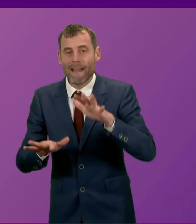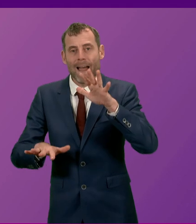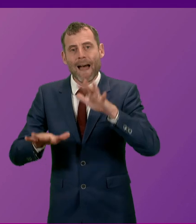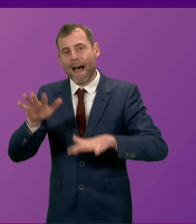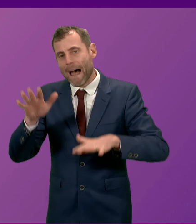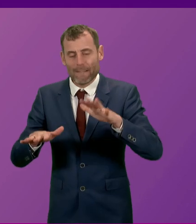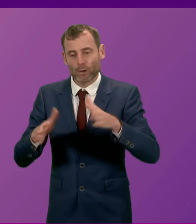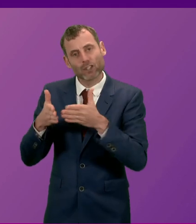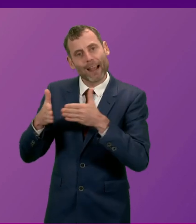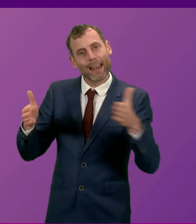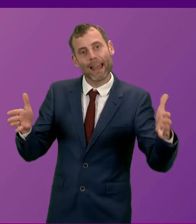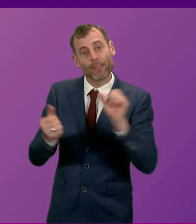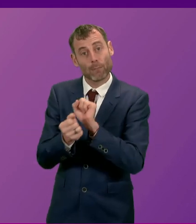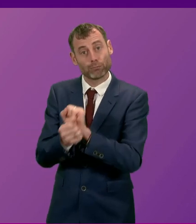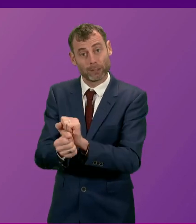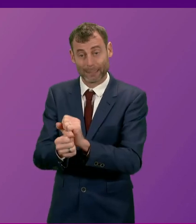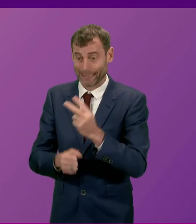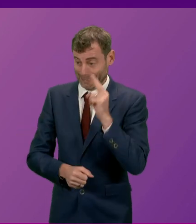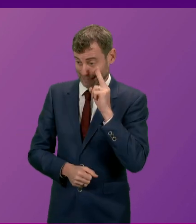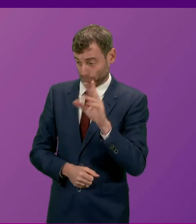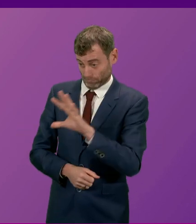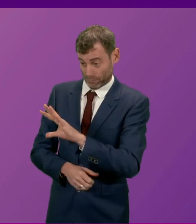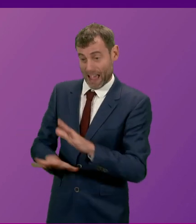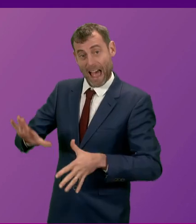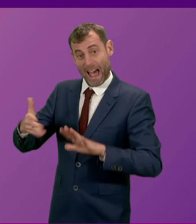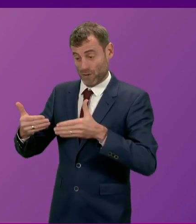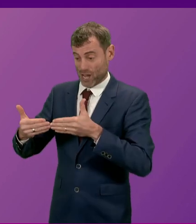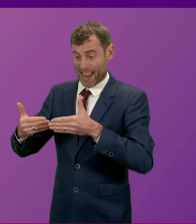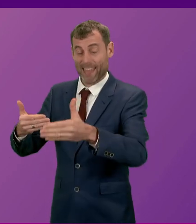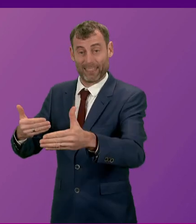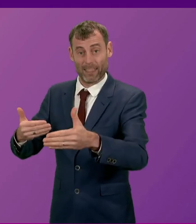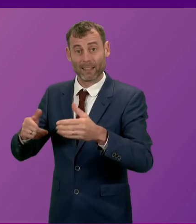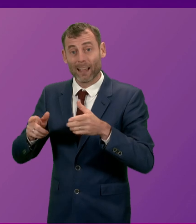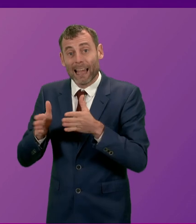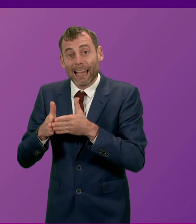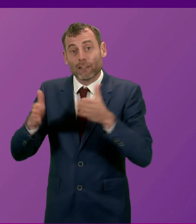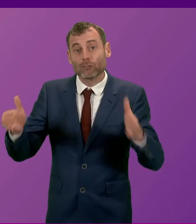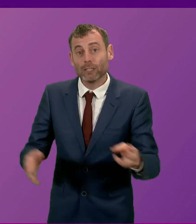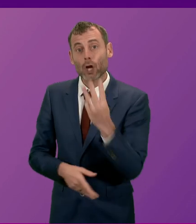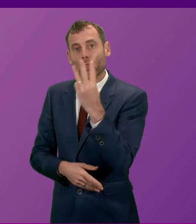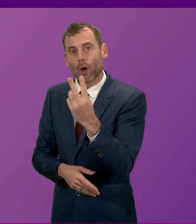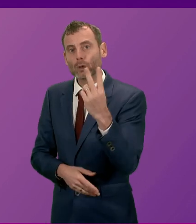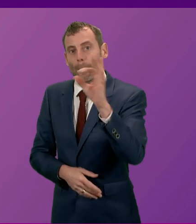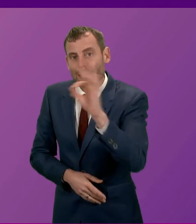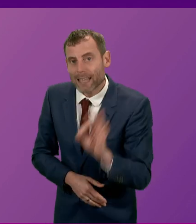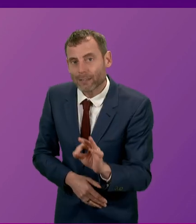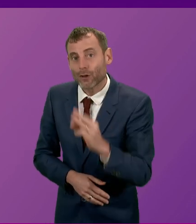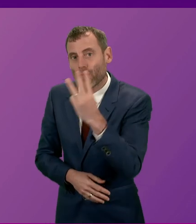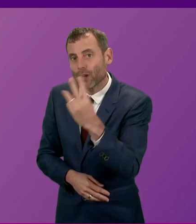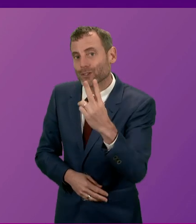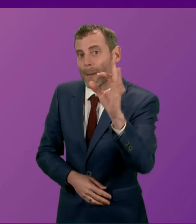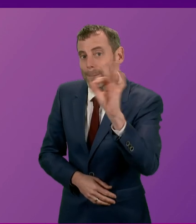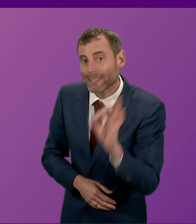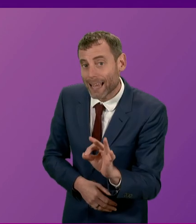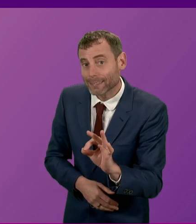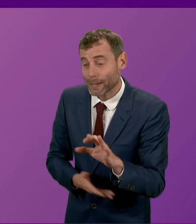prison sentences has increased by 32%. 32%. That statistic alone demonstrates